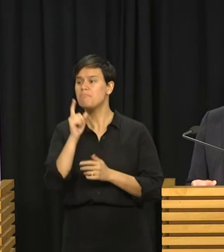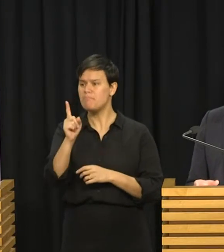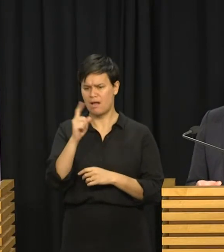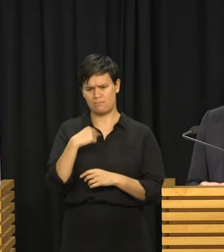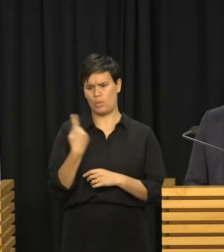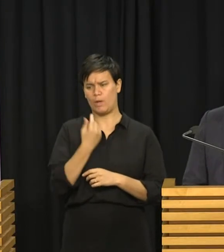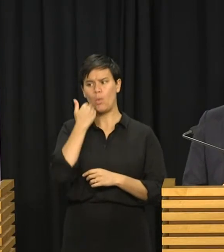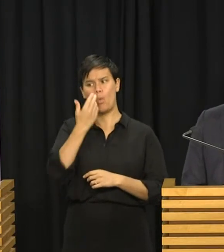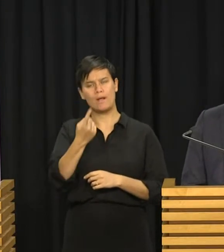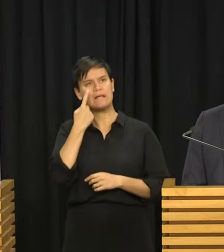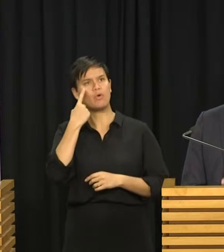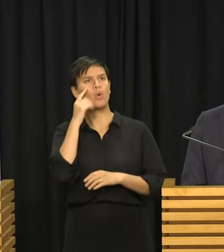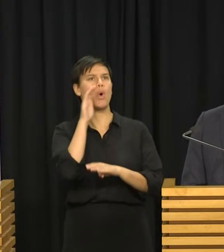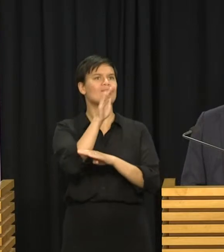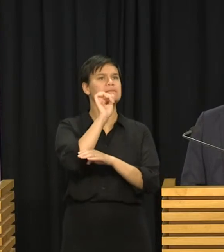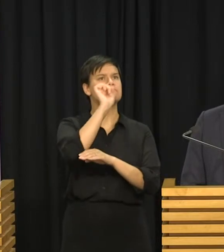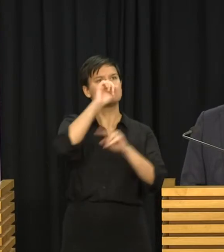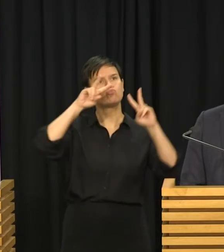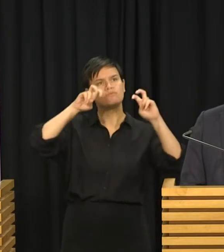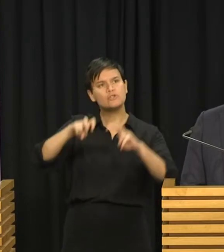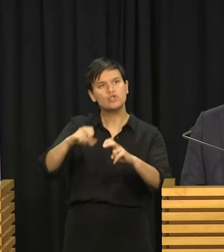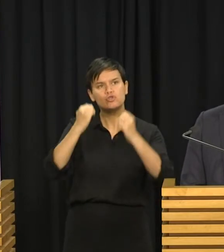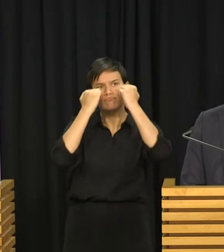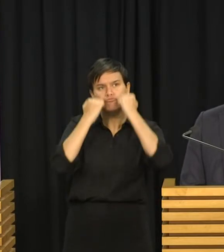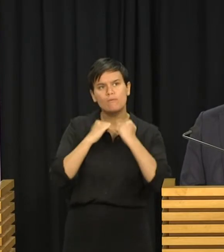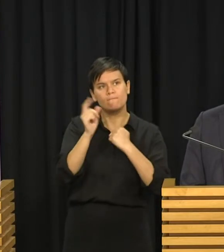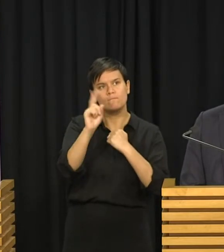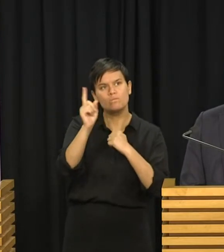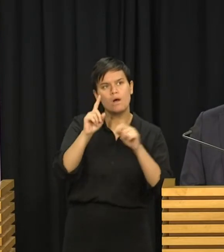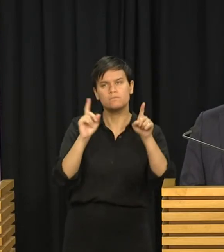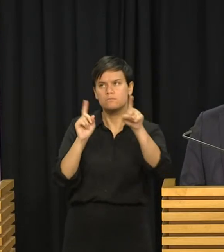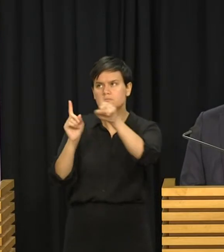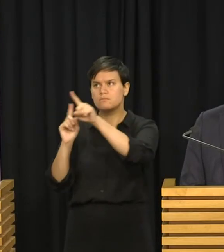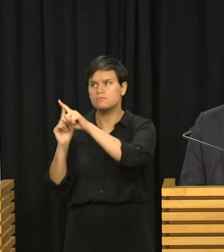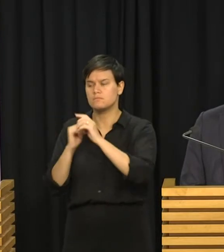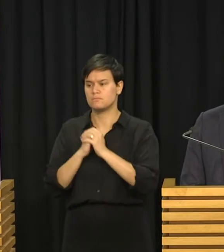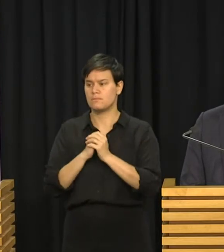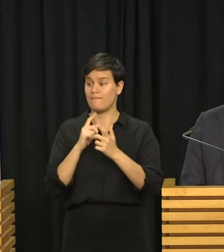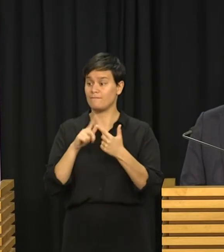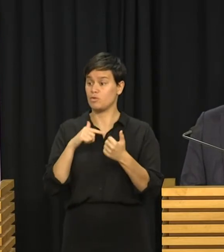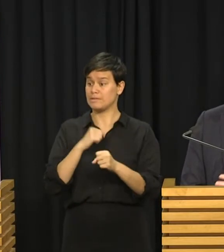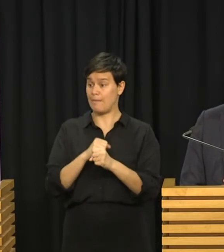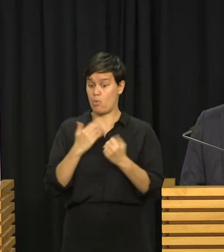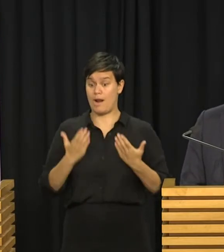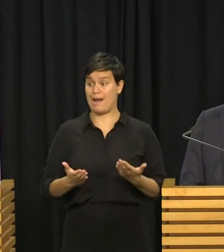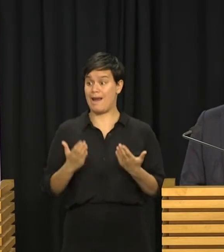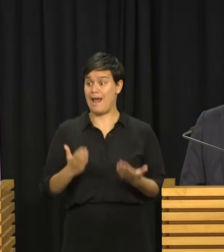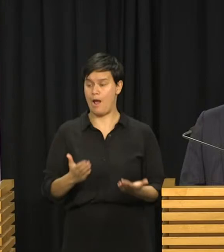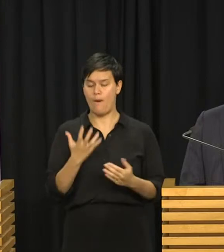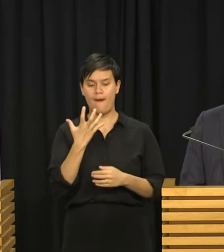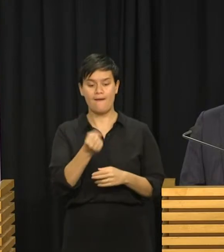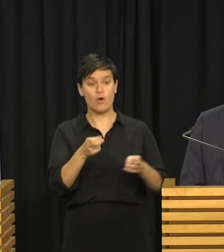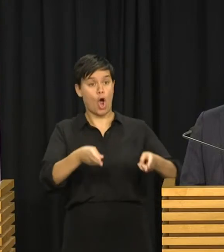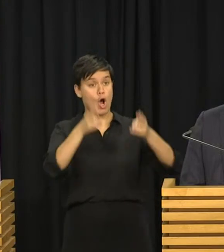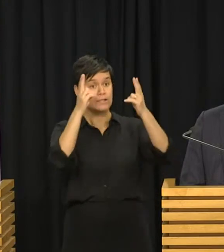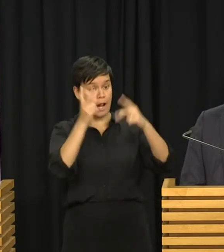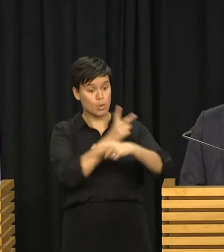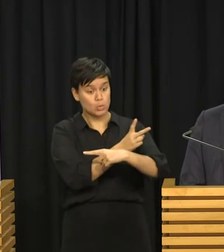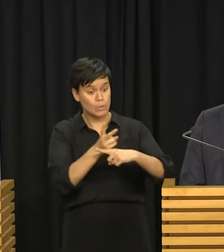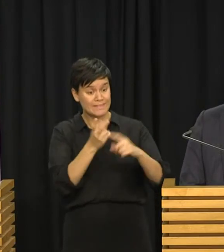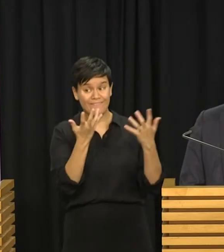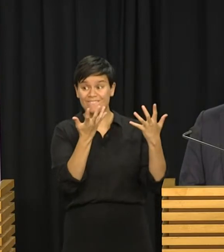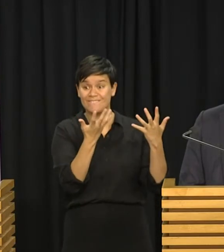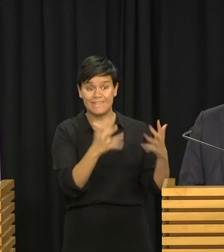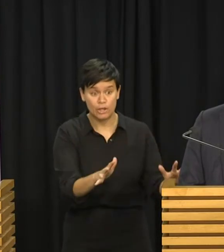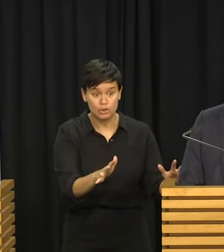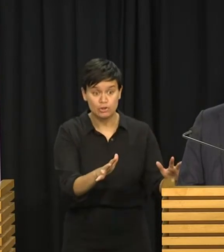always looking at our settings. It's one of the reasons why late last year we introduced the post-MIQ follow-up check, where we're getting in contact with everybody